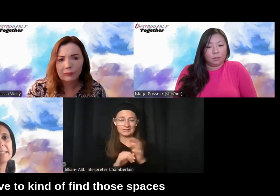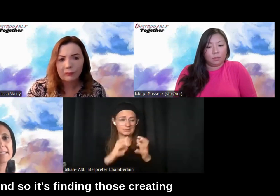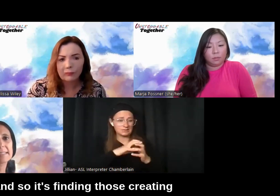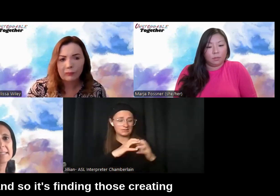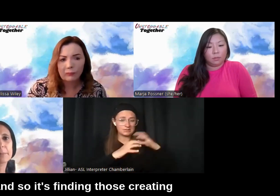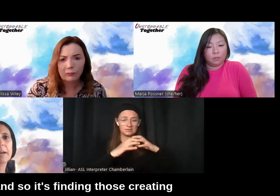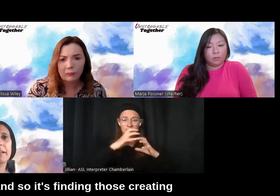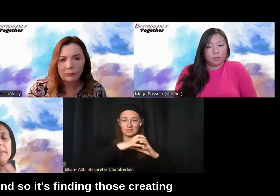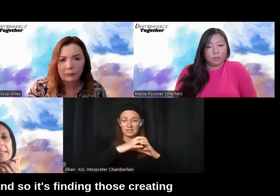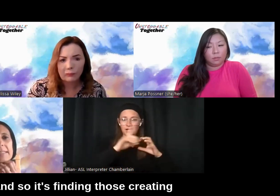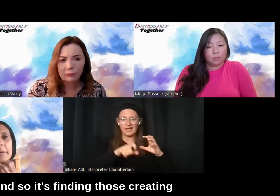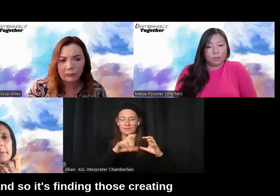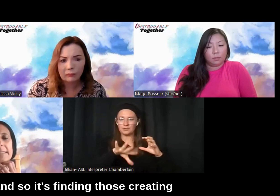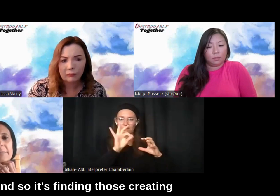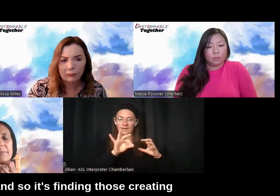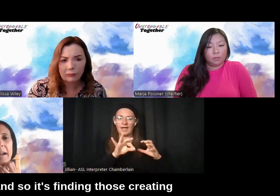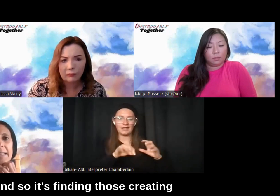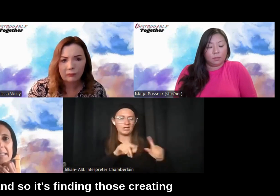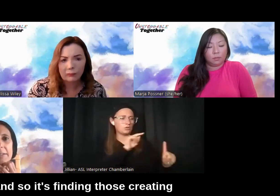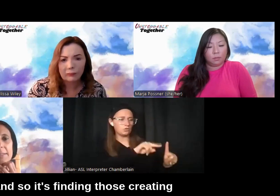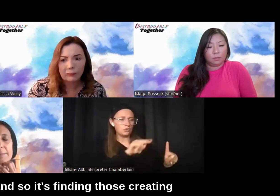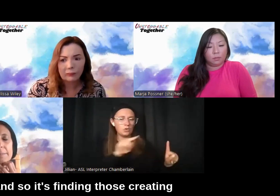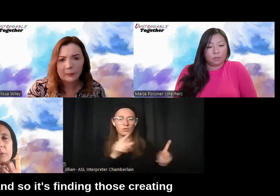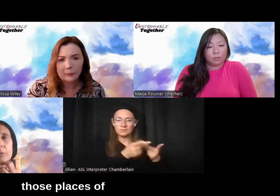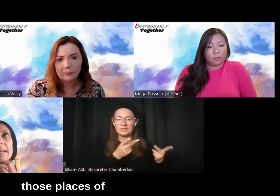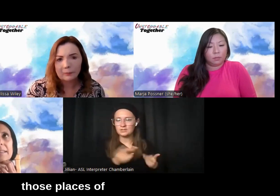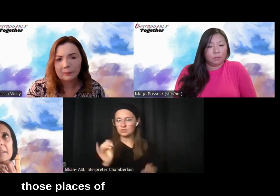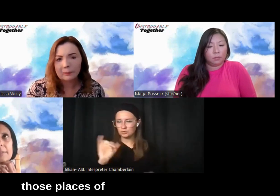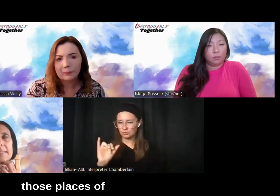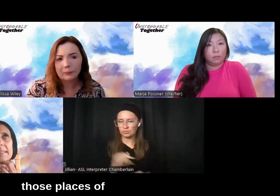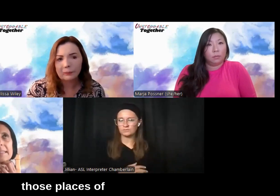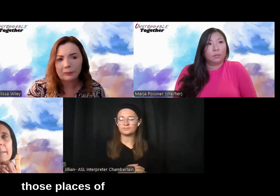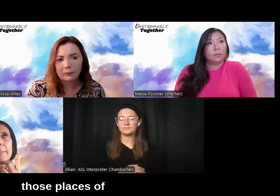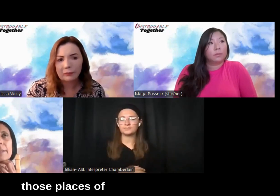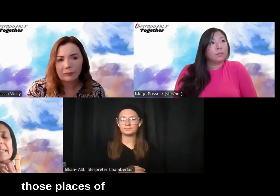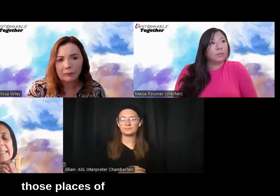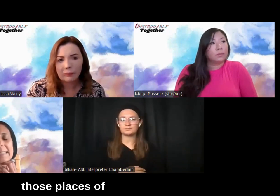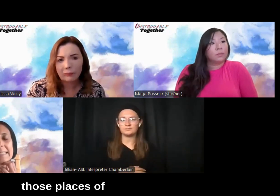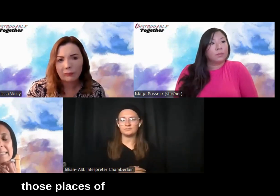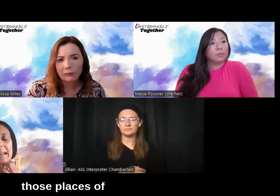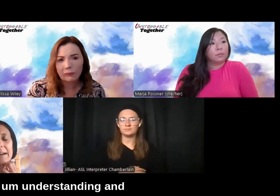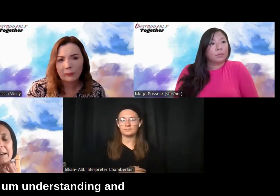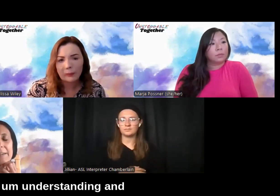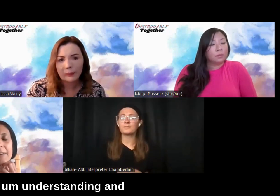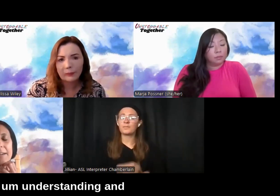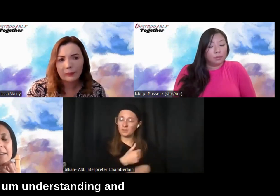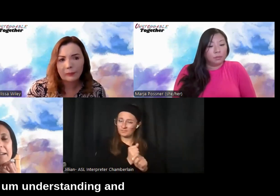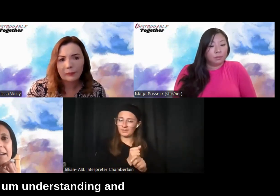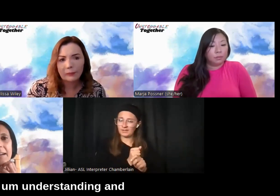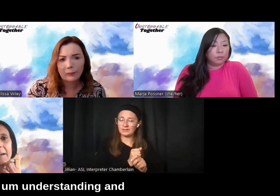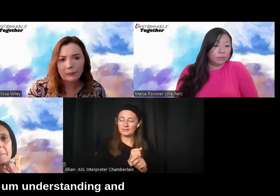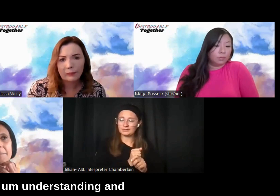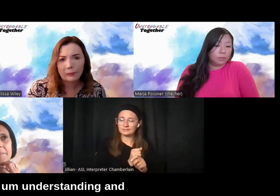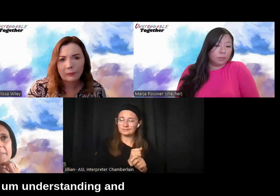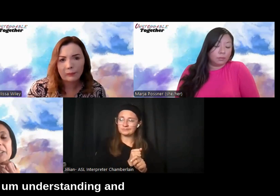those spaces as well. And so it's creating those places of